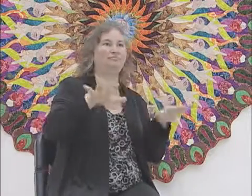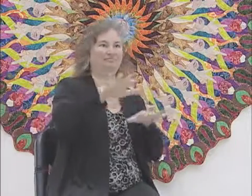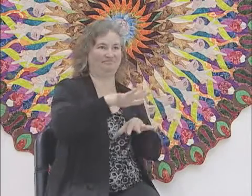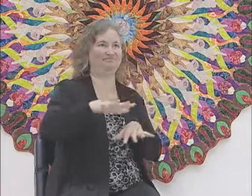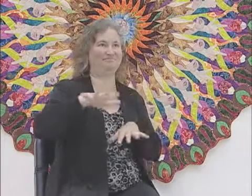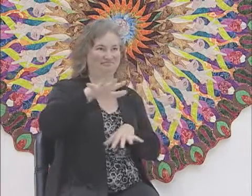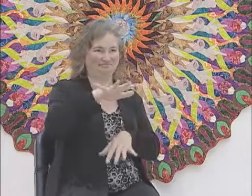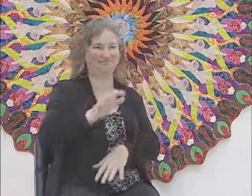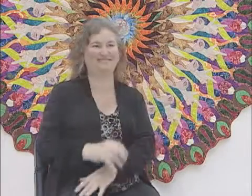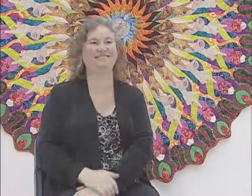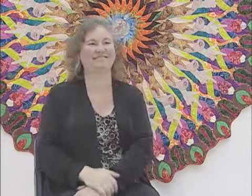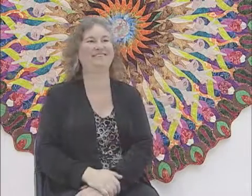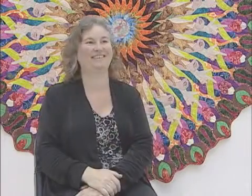downtown.